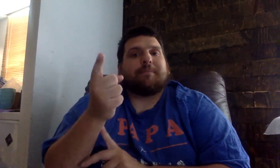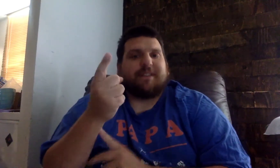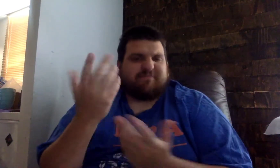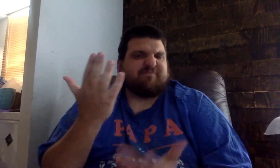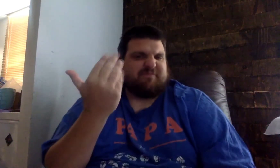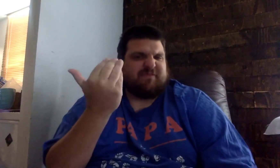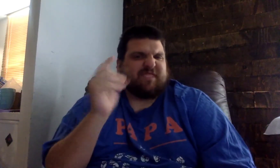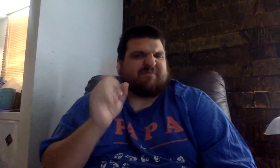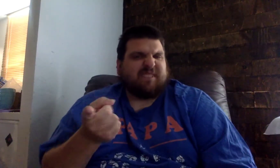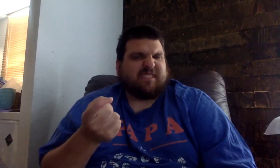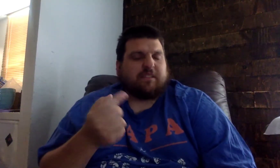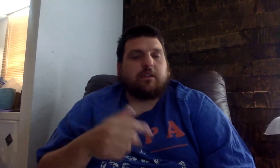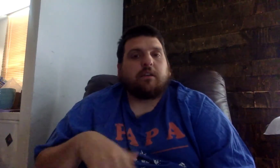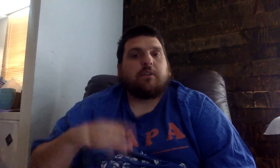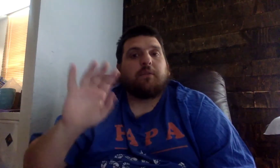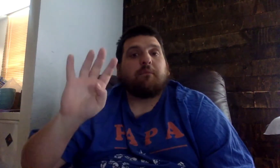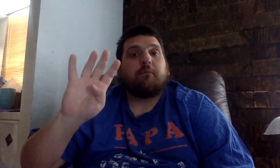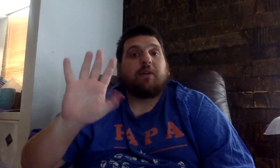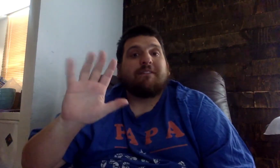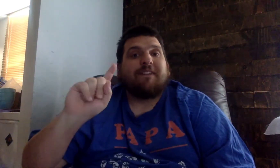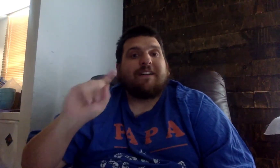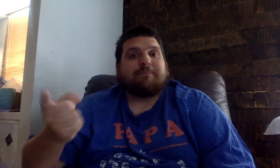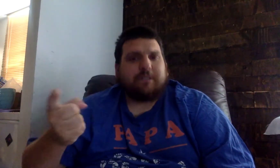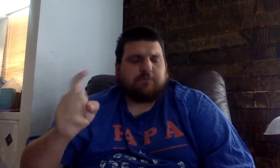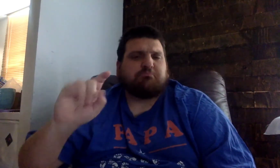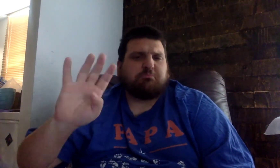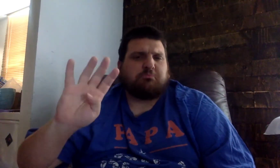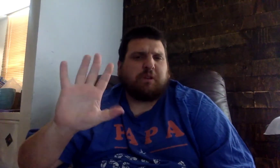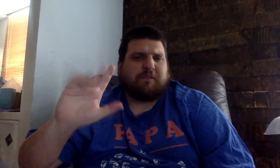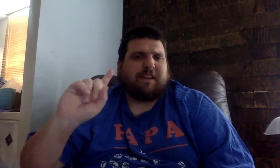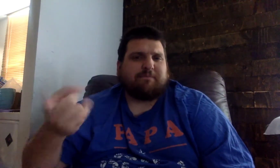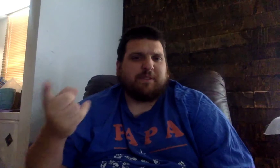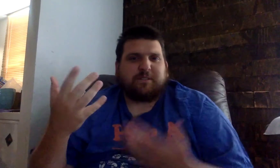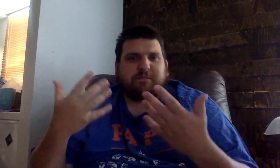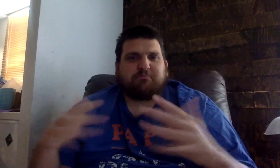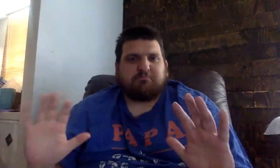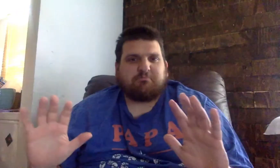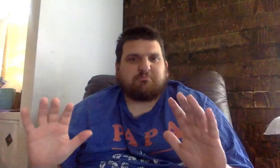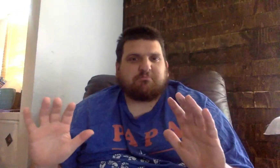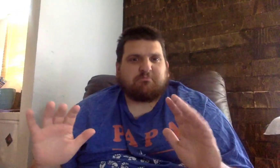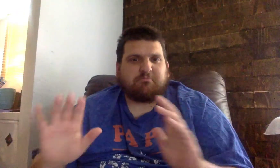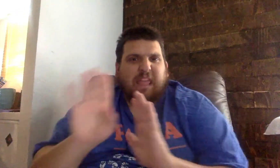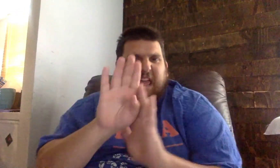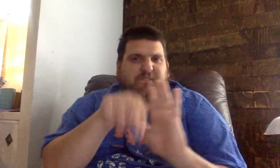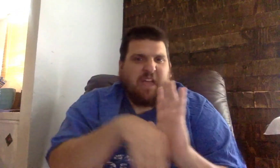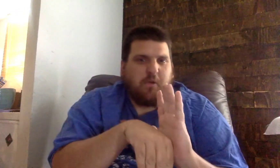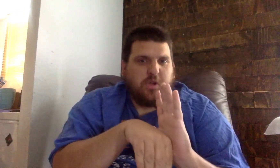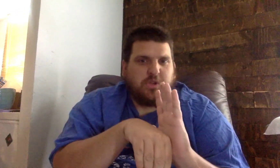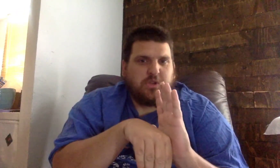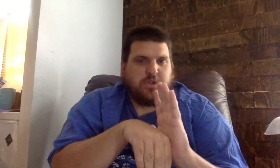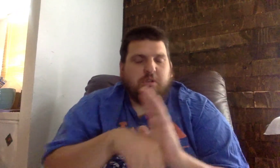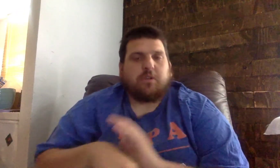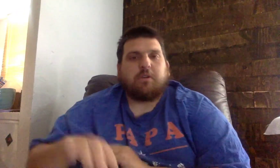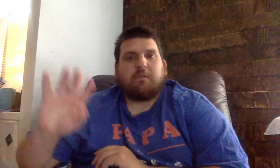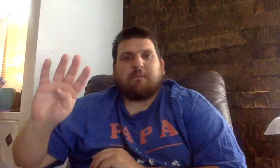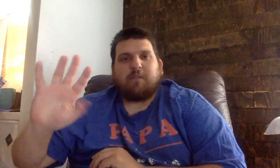15 minutes is that, just that, 15 minutes. 45 minutes, it's like that. Half an hour,